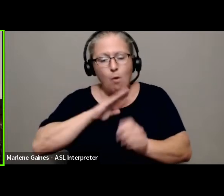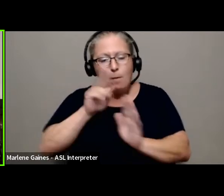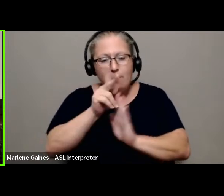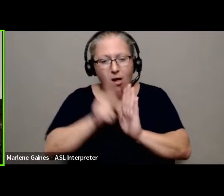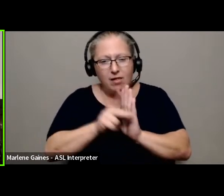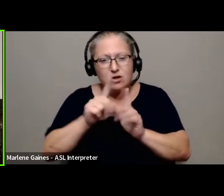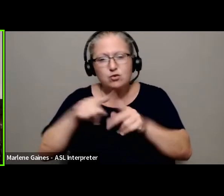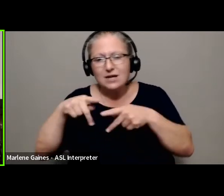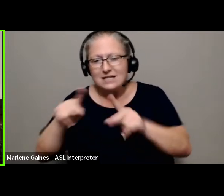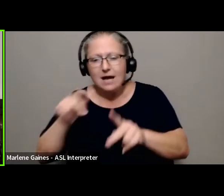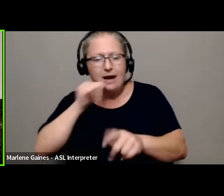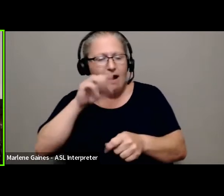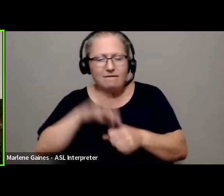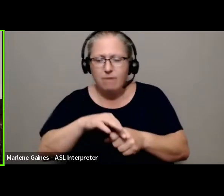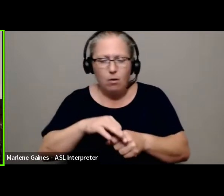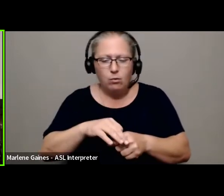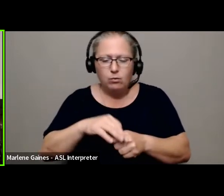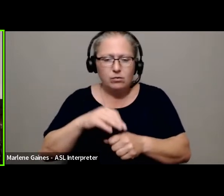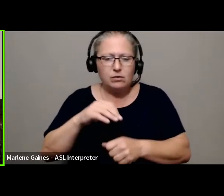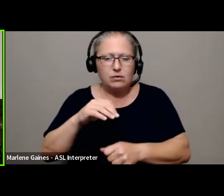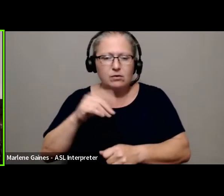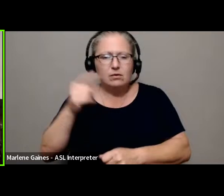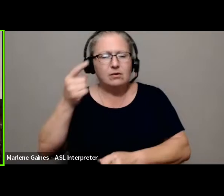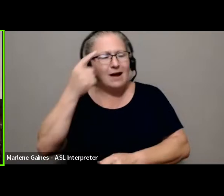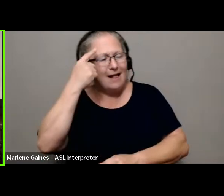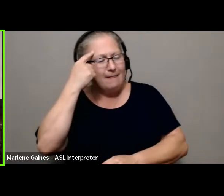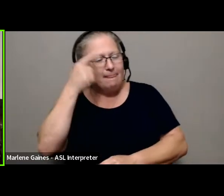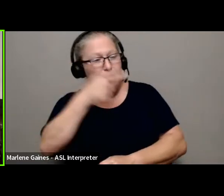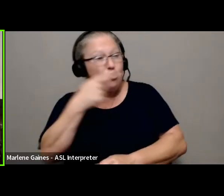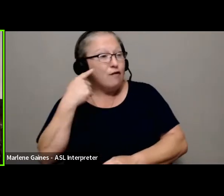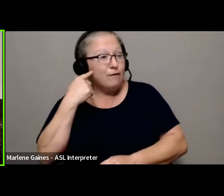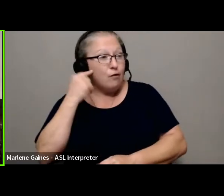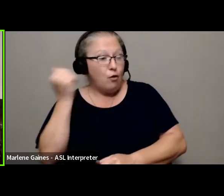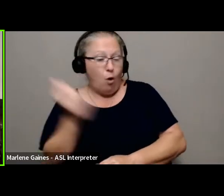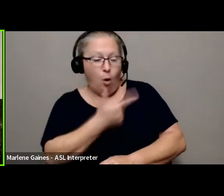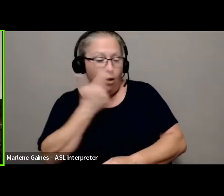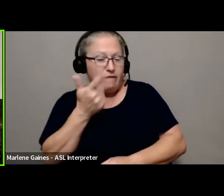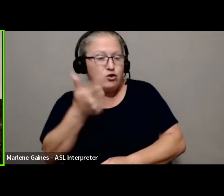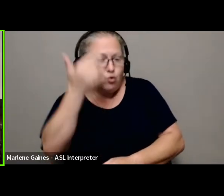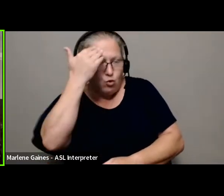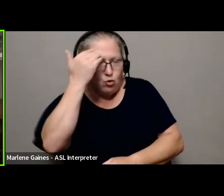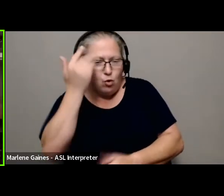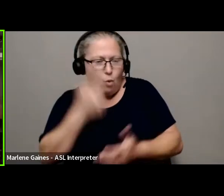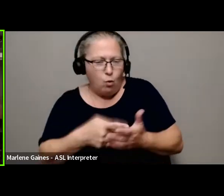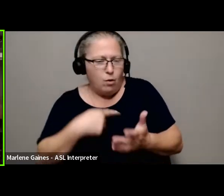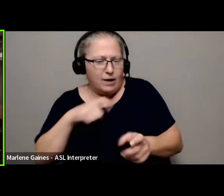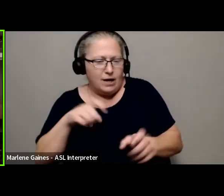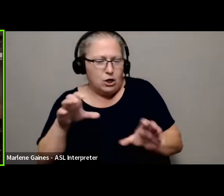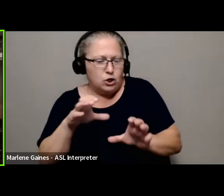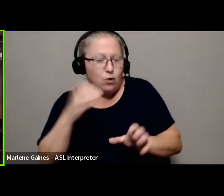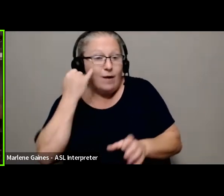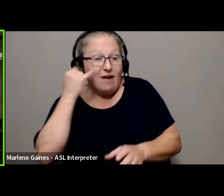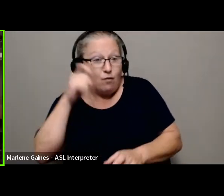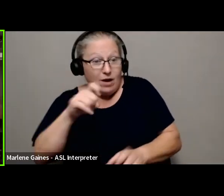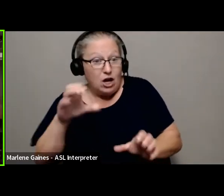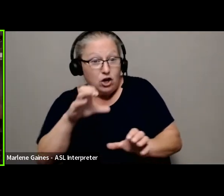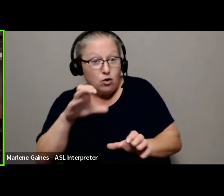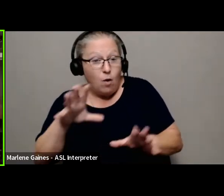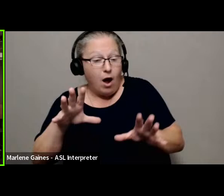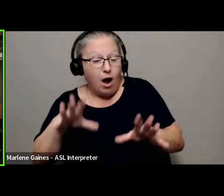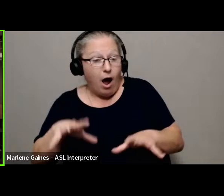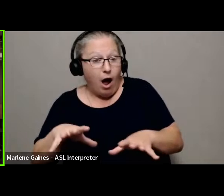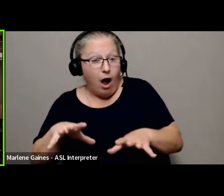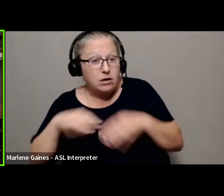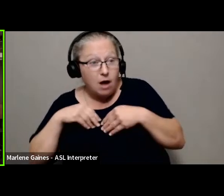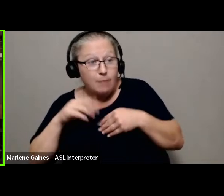to consent, we don't take a vote. I think you've heard all of us. I think you know where we need to go. If we need to do some adoptions or